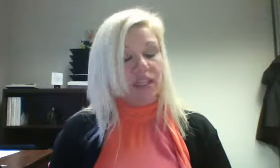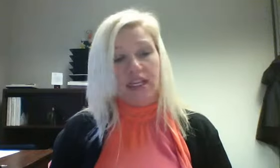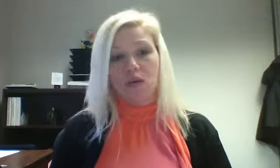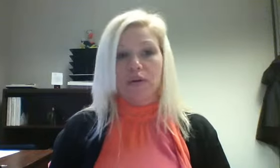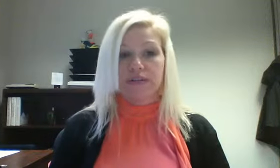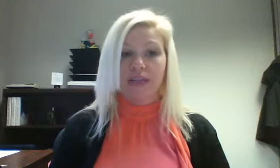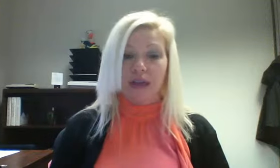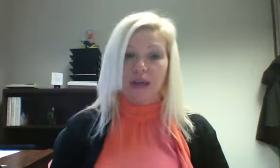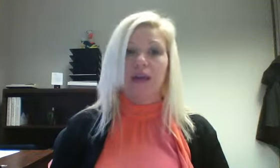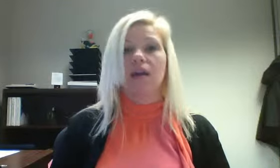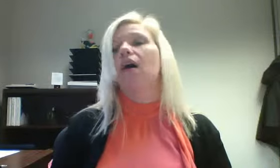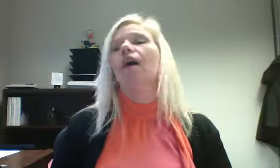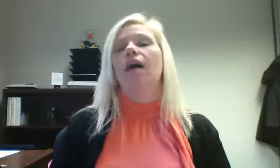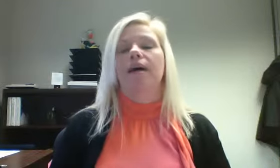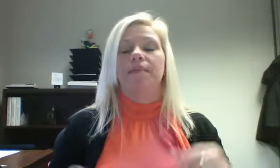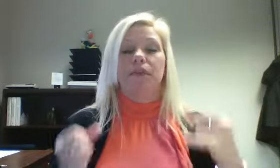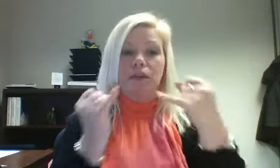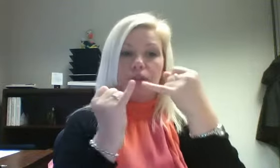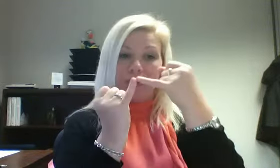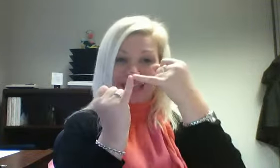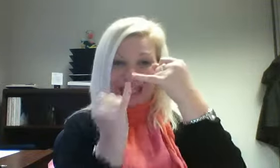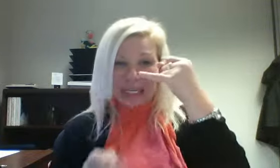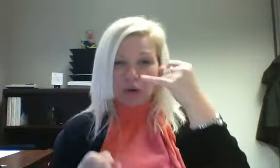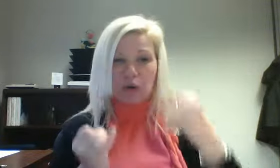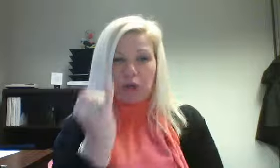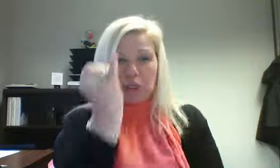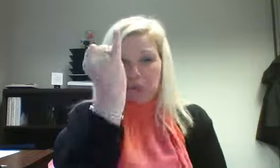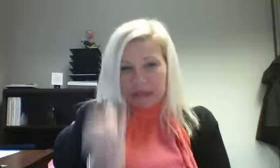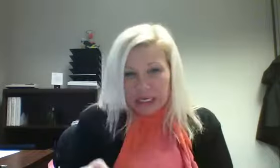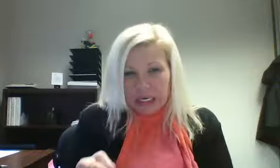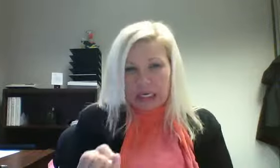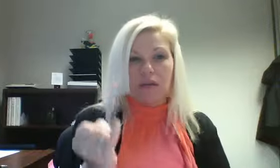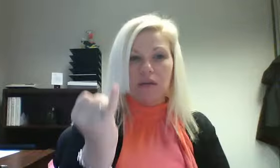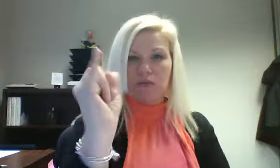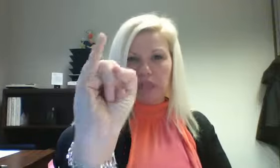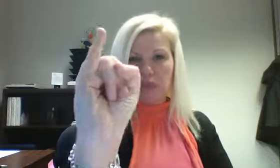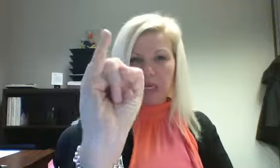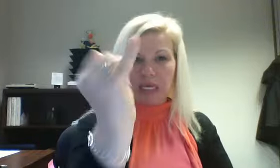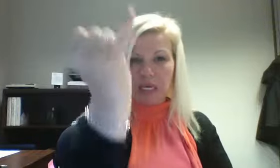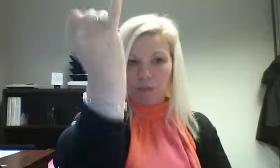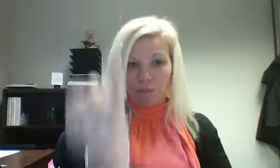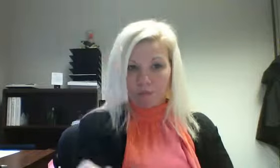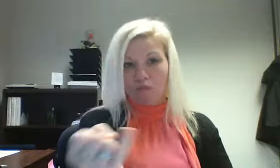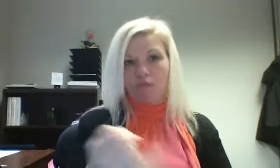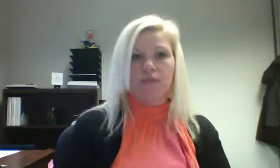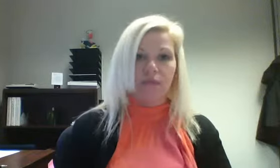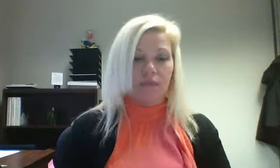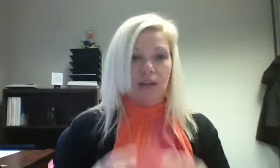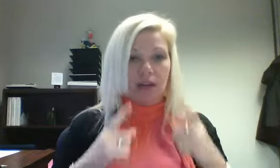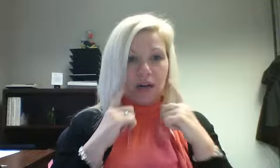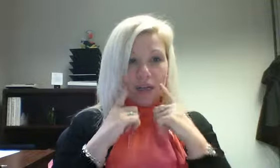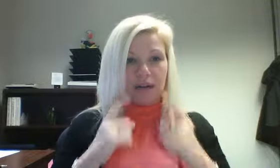Thin or skinny. You can do thin or you can do thin with your pinky. And a lot of